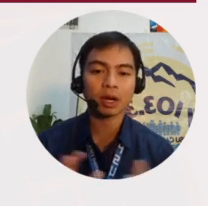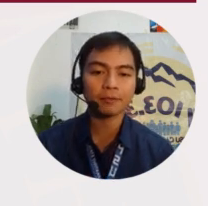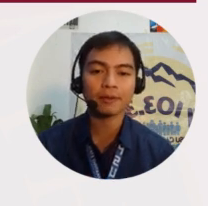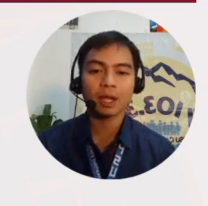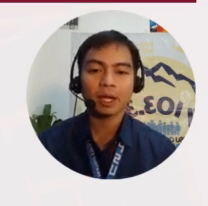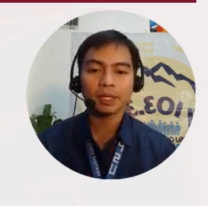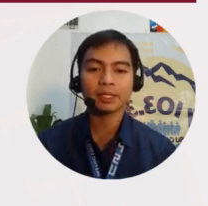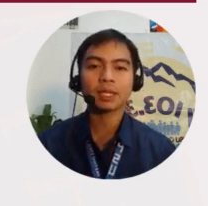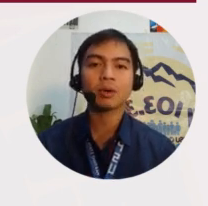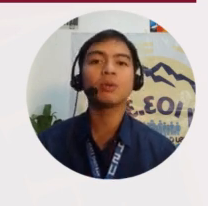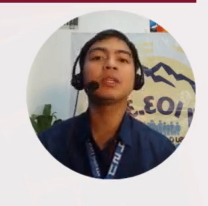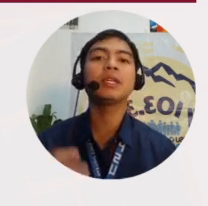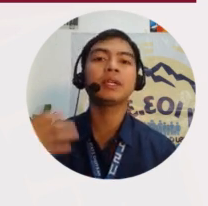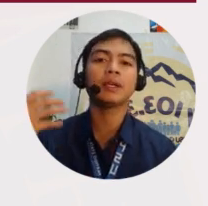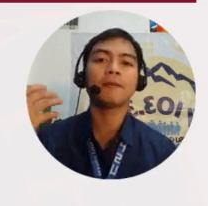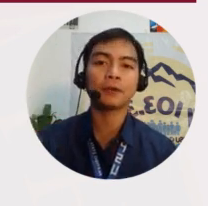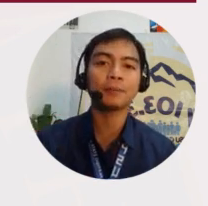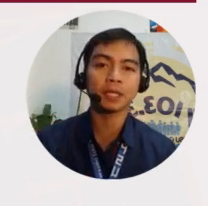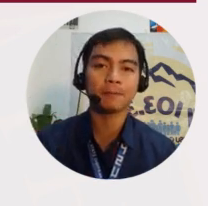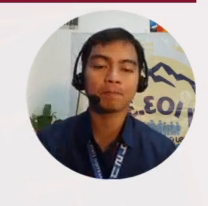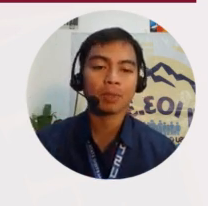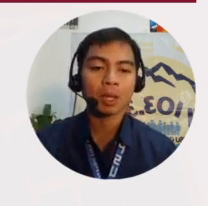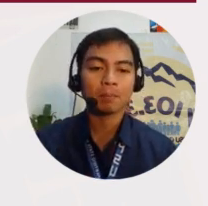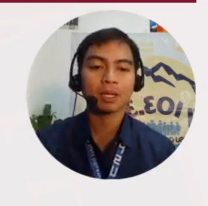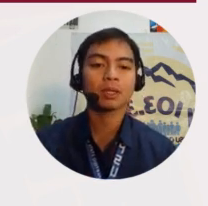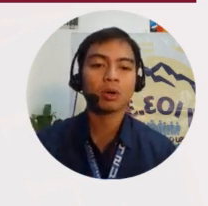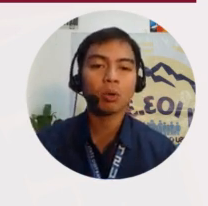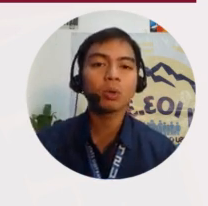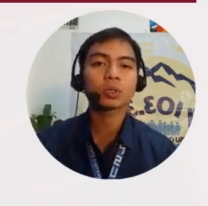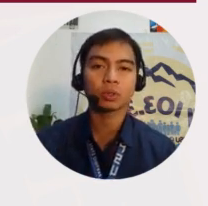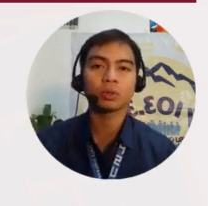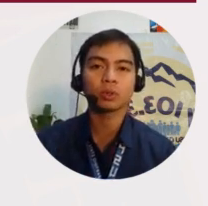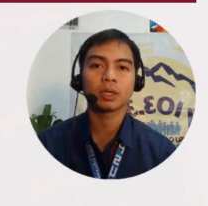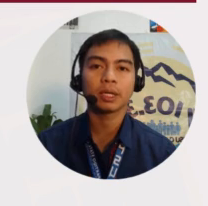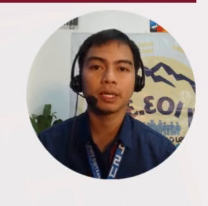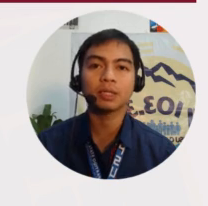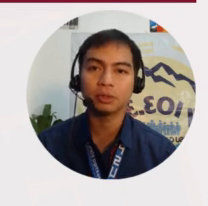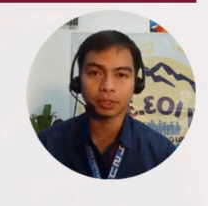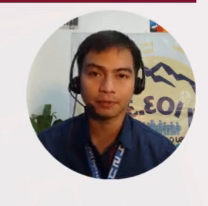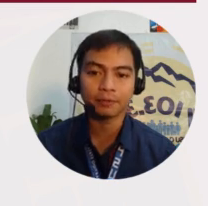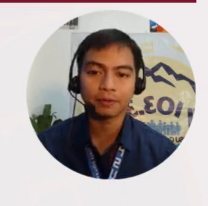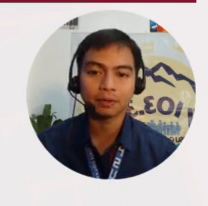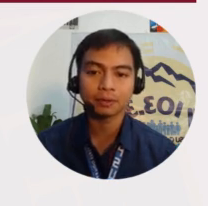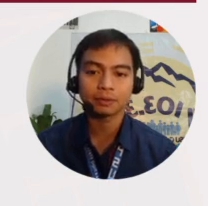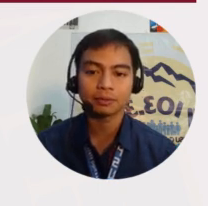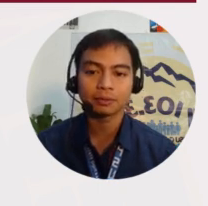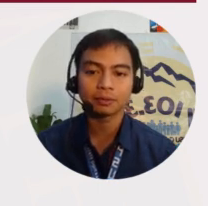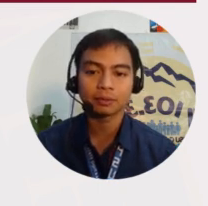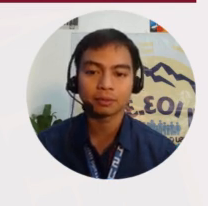we craft, is not only informative but also inclusive.